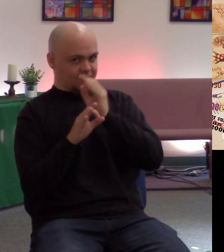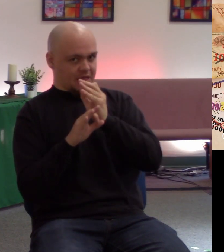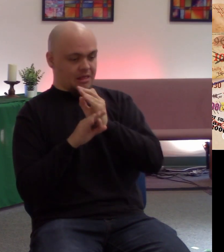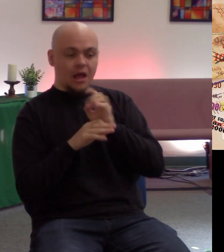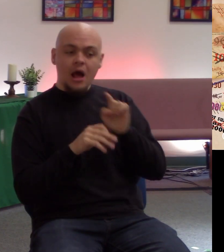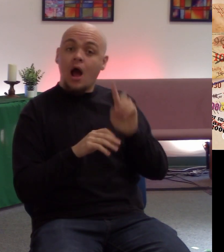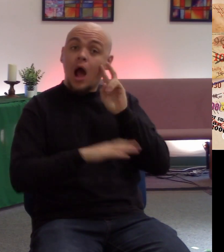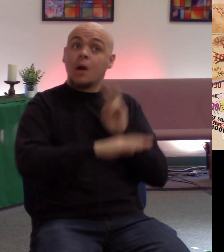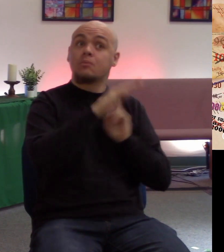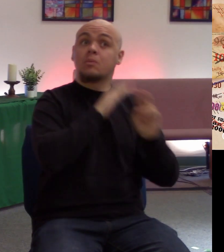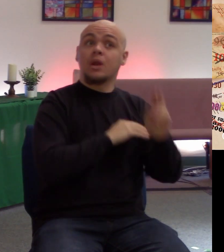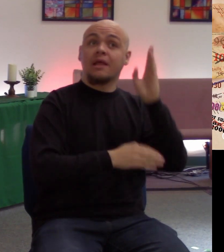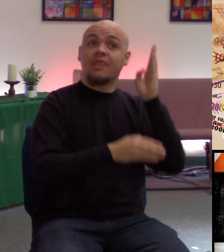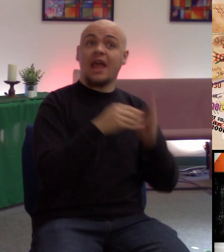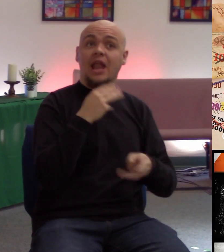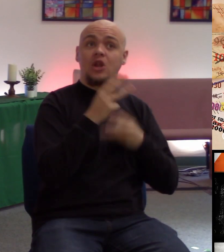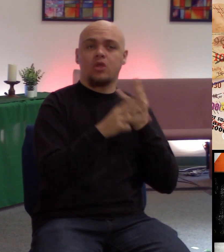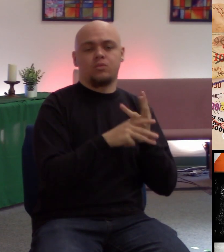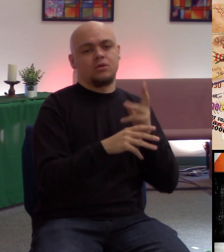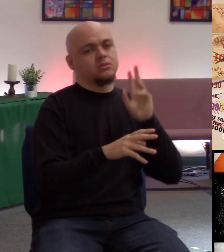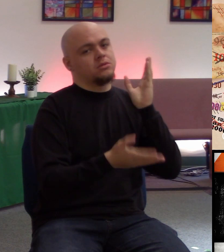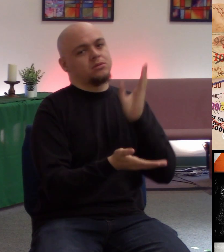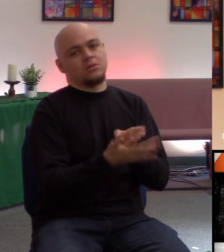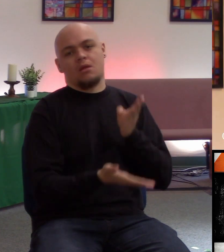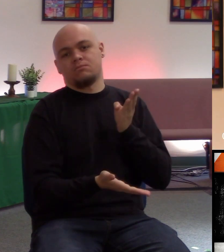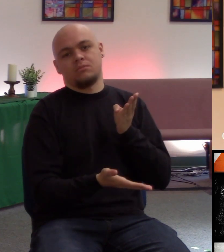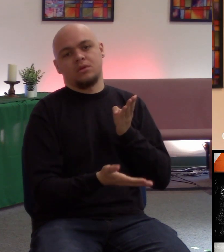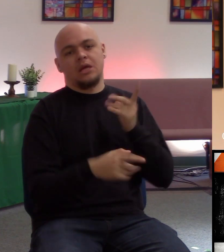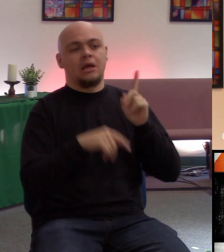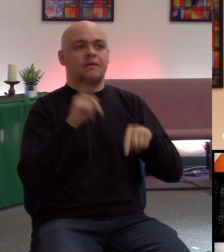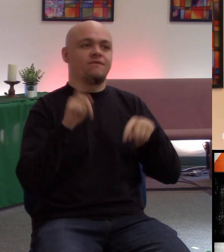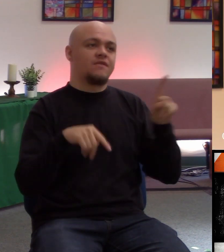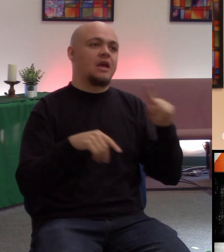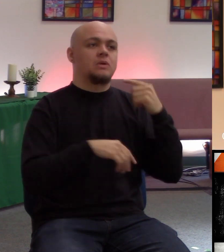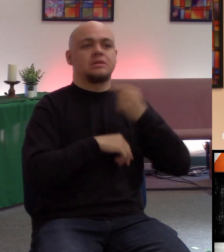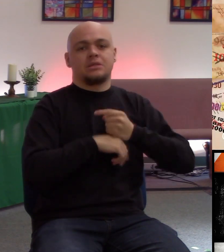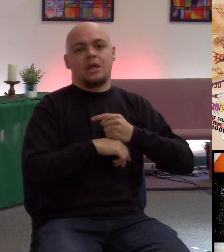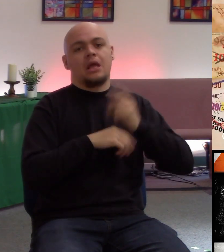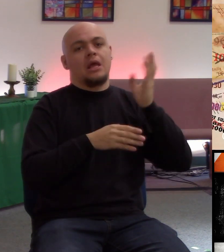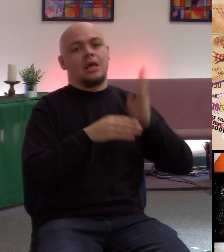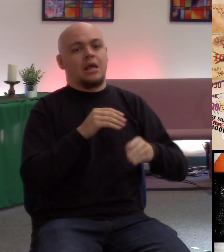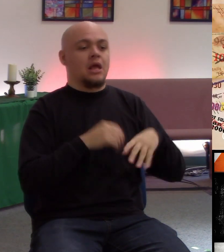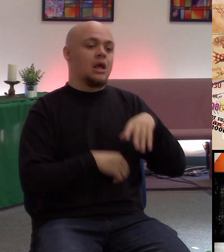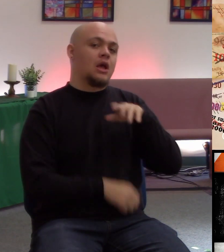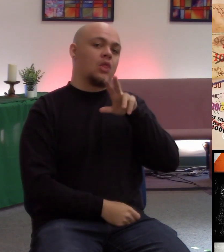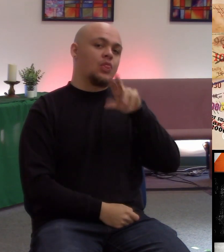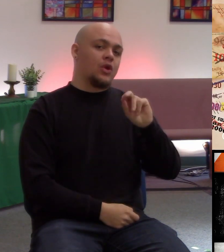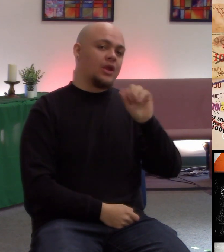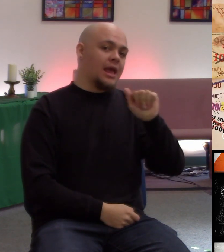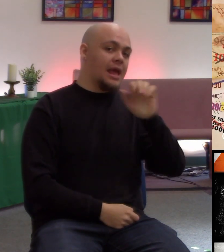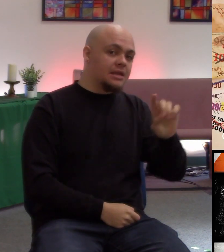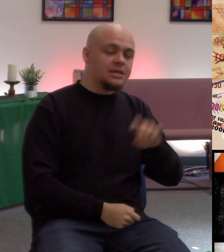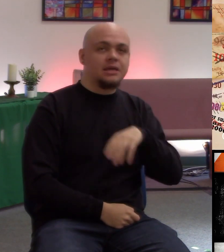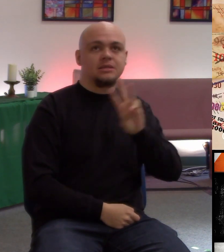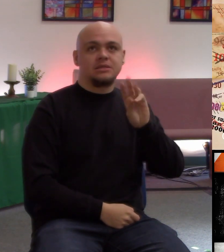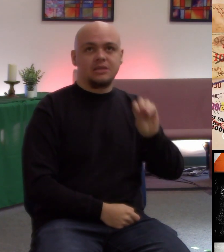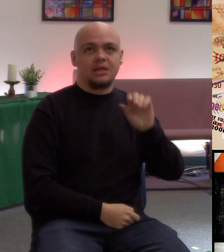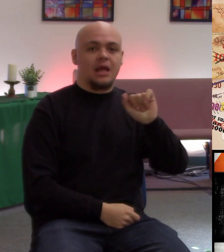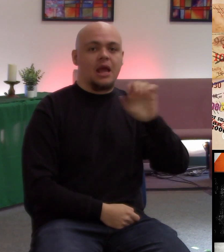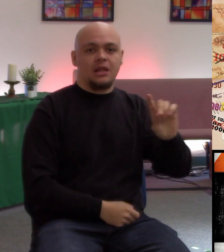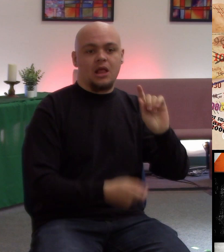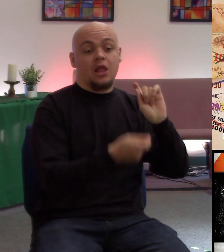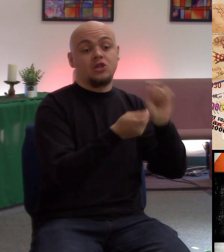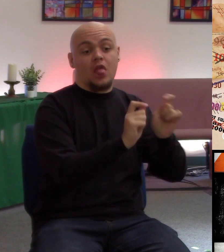stop trying to predict the end of the world. You can see all the various dates there, end of the world expected by 30 AD,